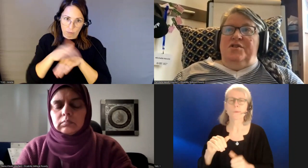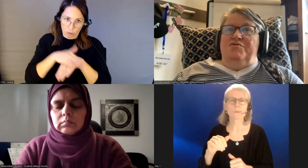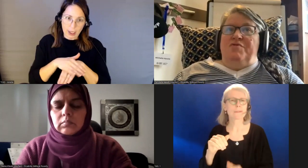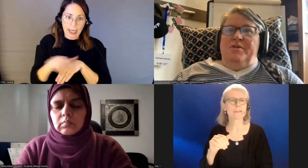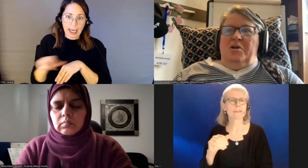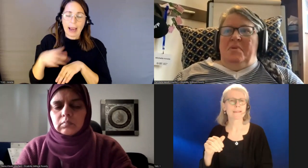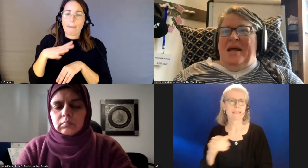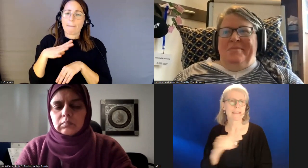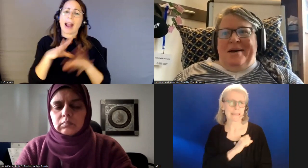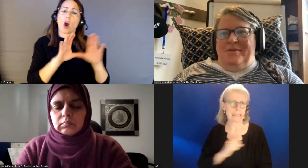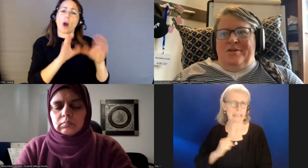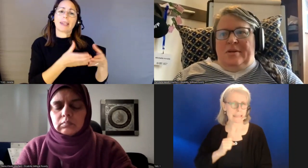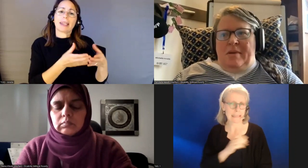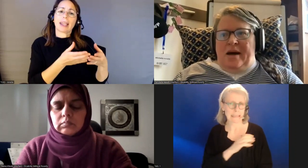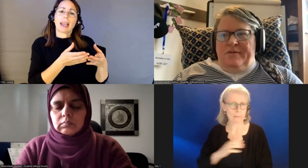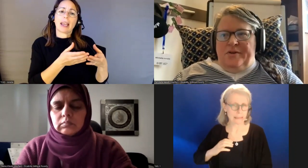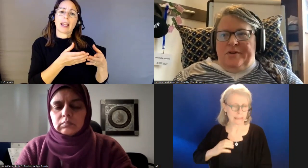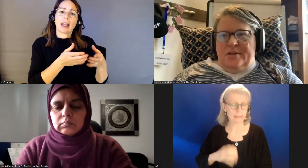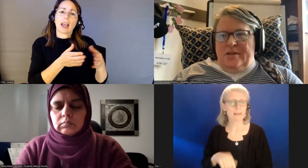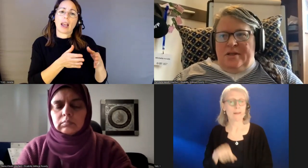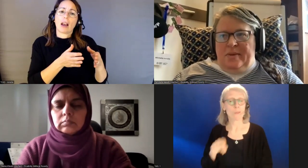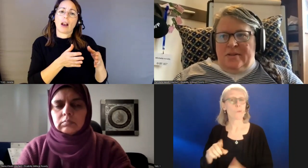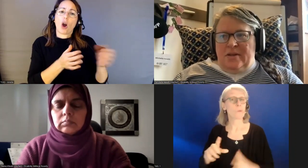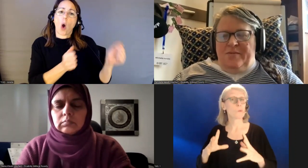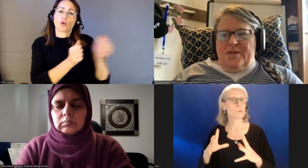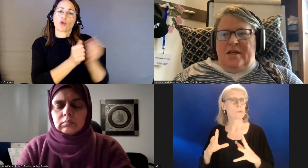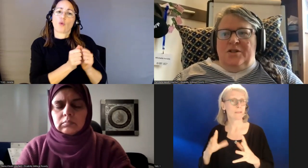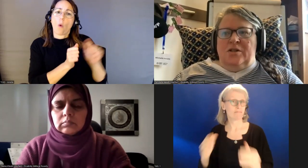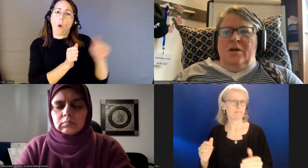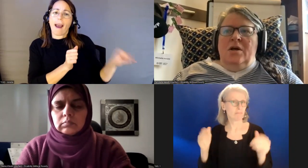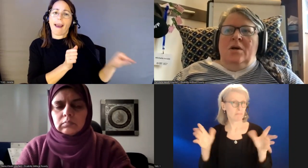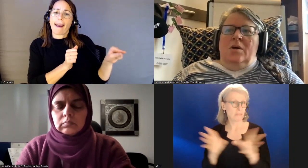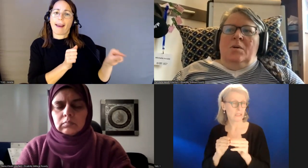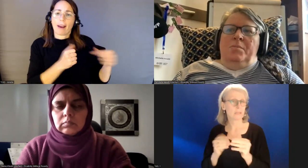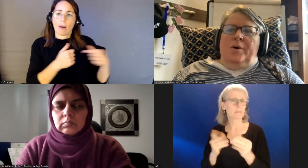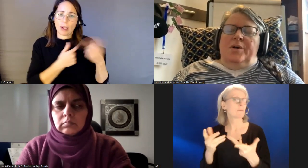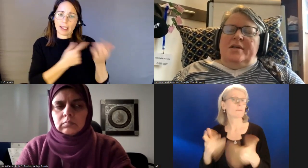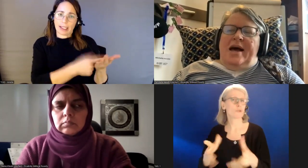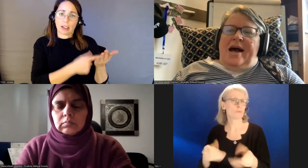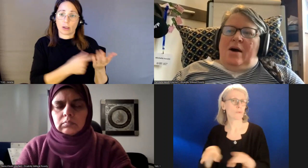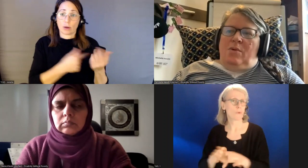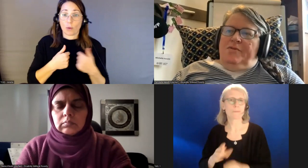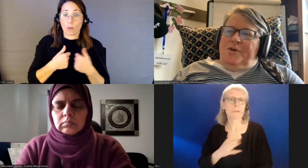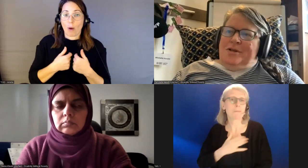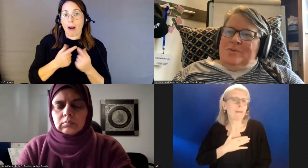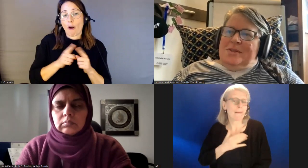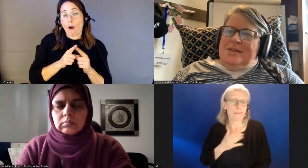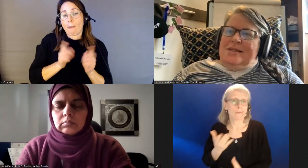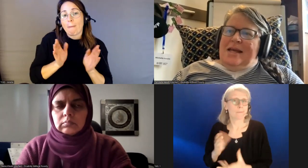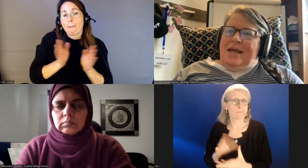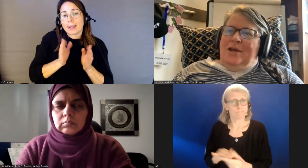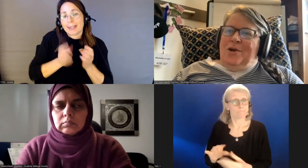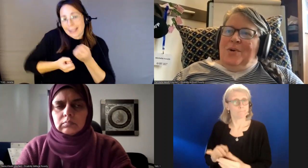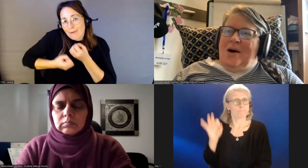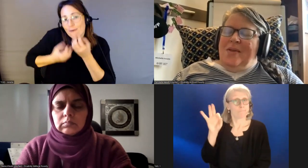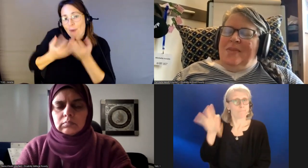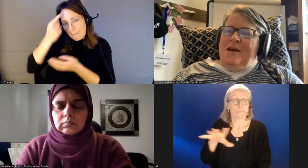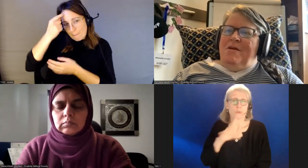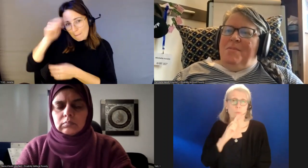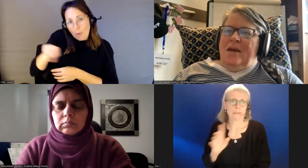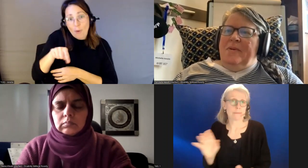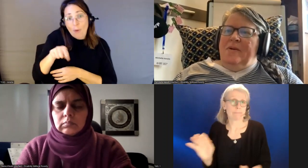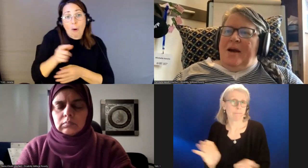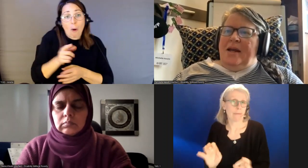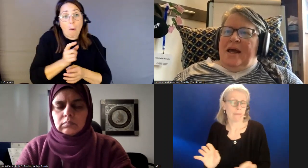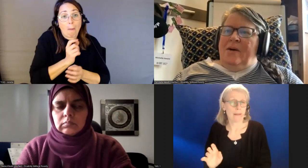hearings have just wrapped up. And I'm such a minor voice in this conversation. But our voice was to say, you know what,